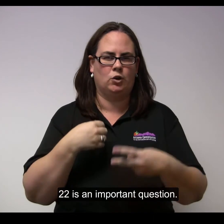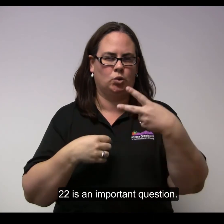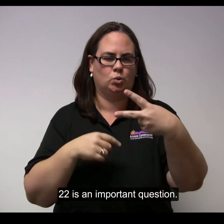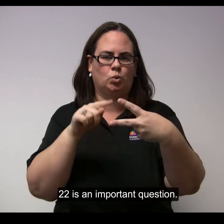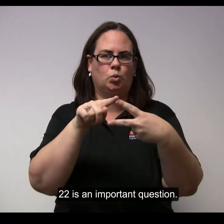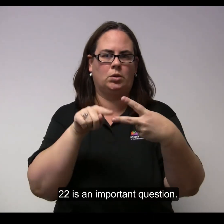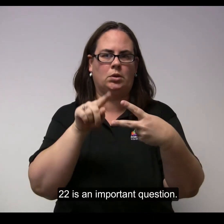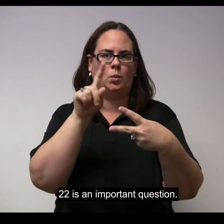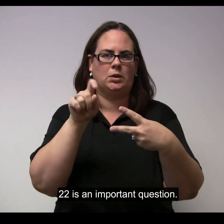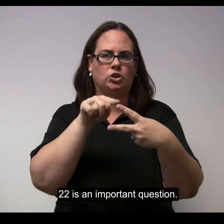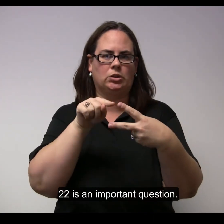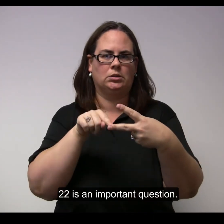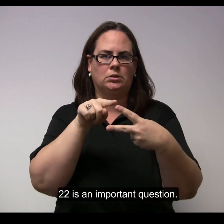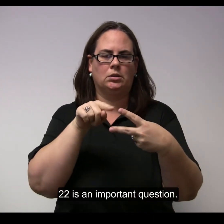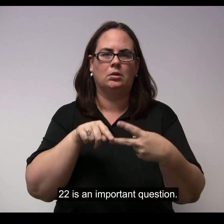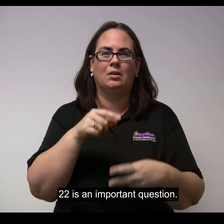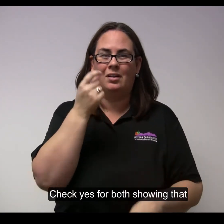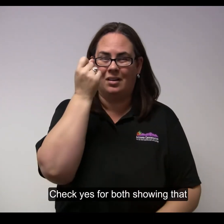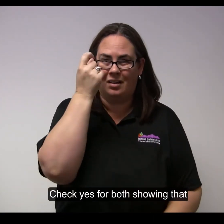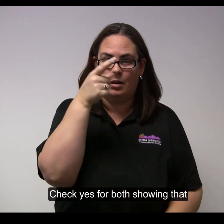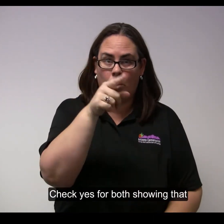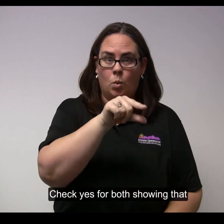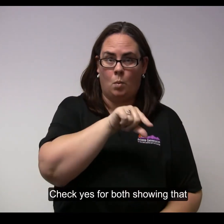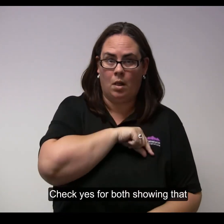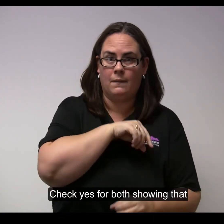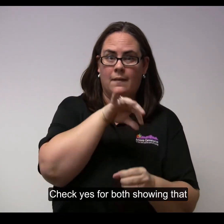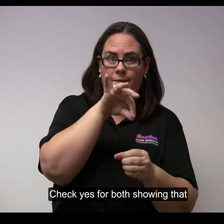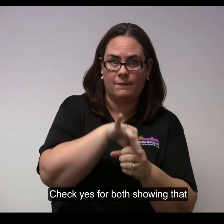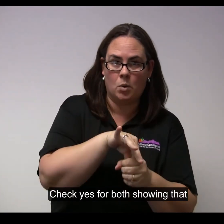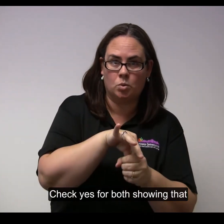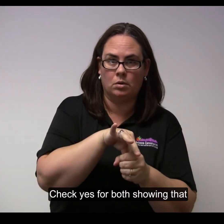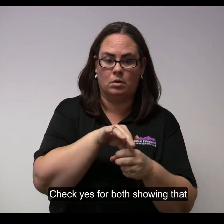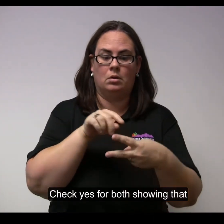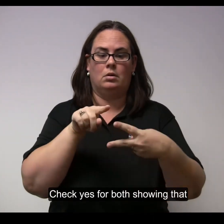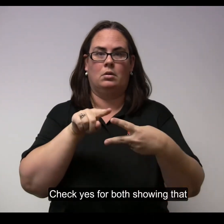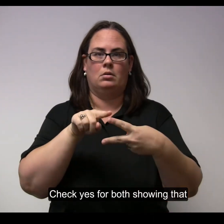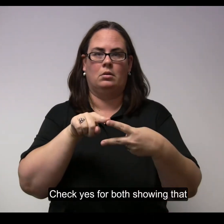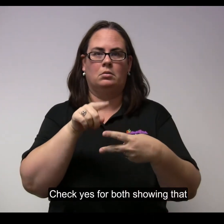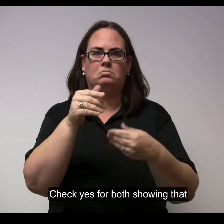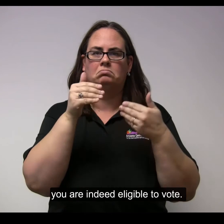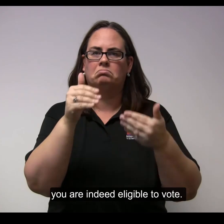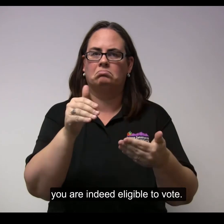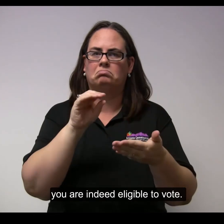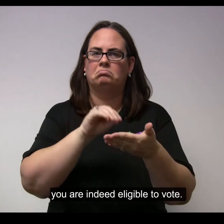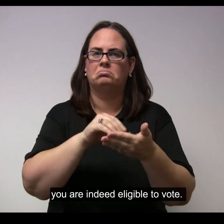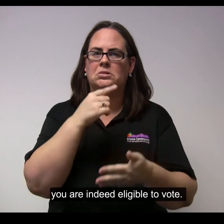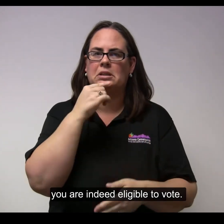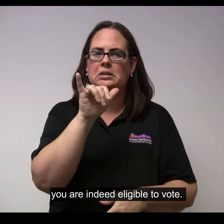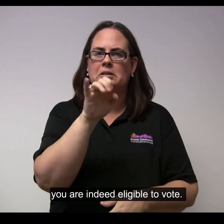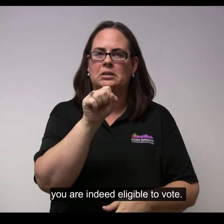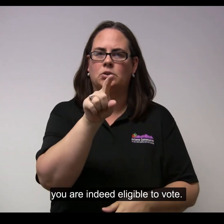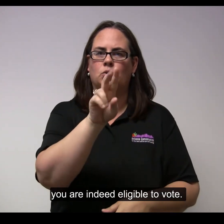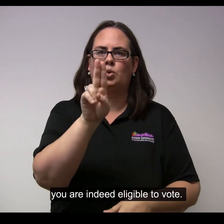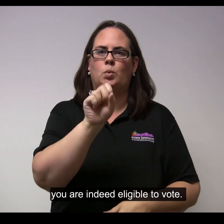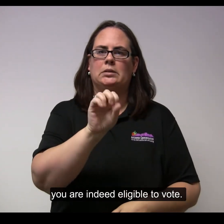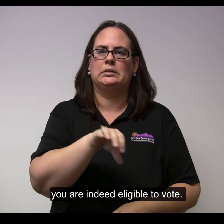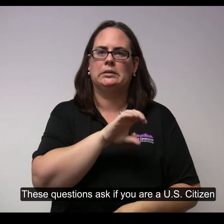"22 is an important question. Check yes for both, showing that you're indeed eligible to vote.